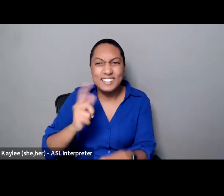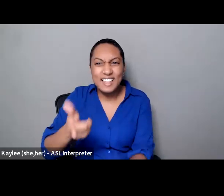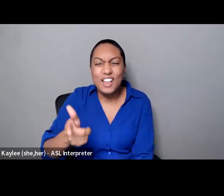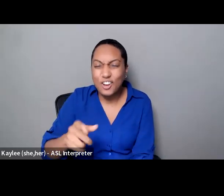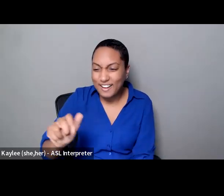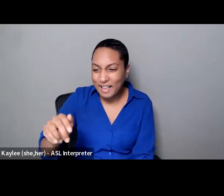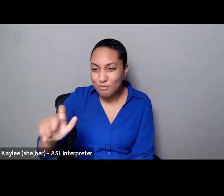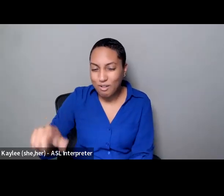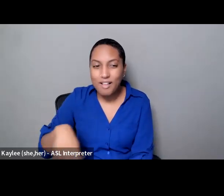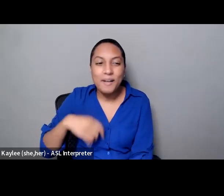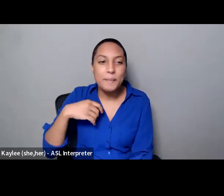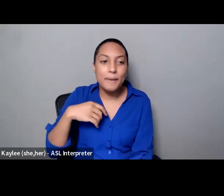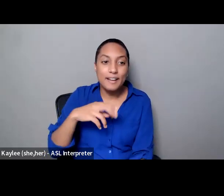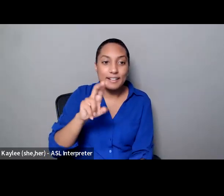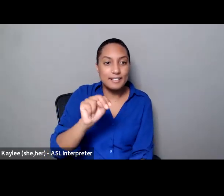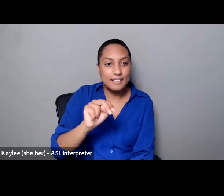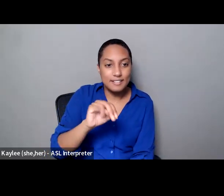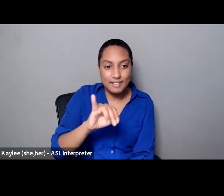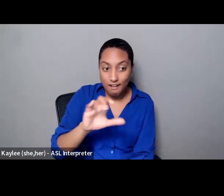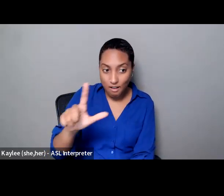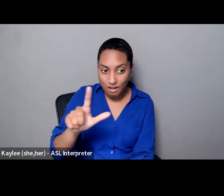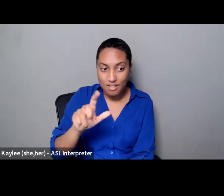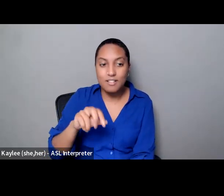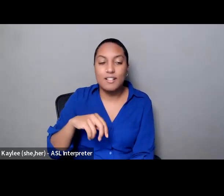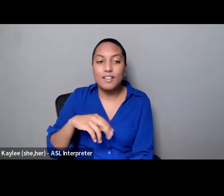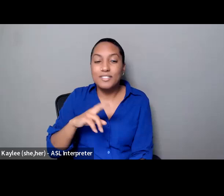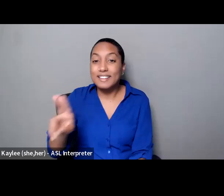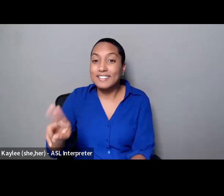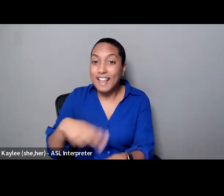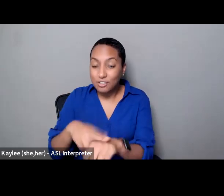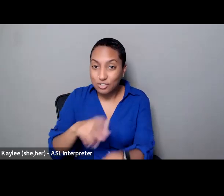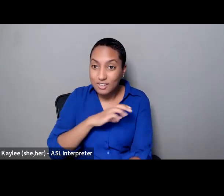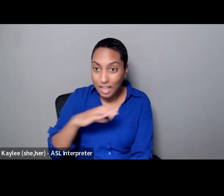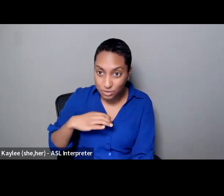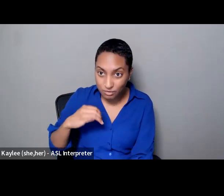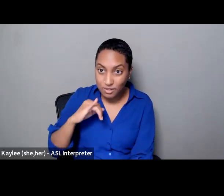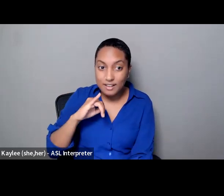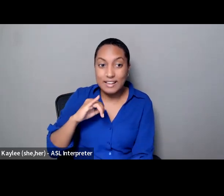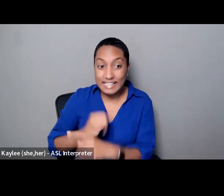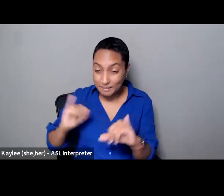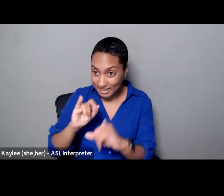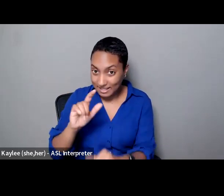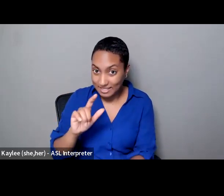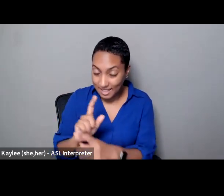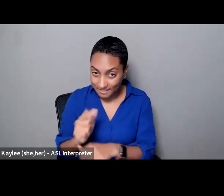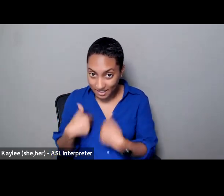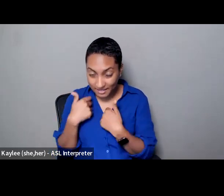as the National Council on Independent Living rolled out of those early meetings with the grantees, with